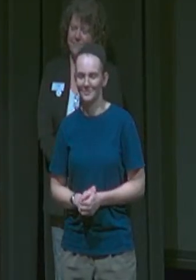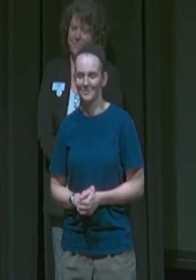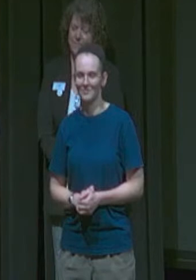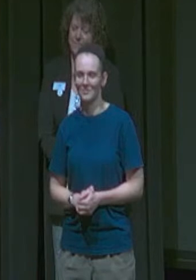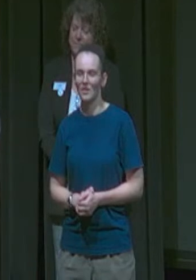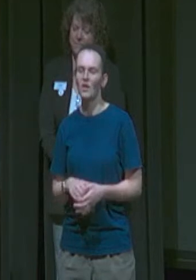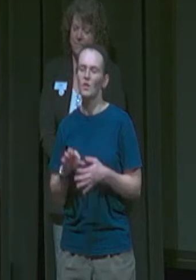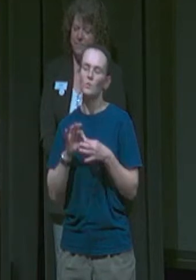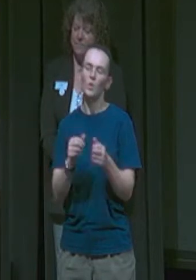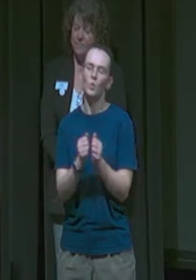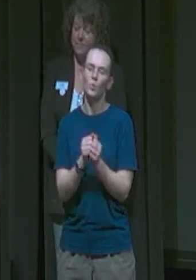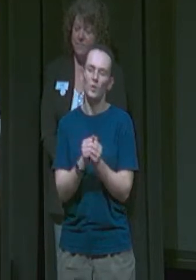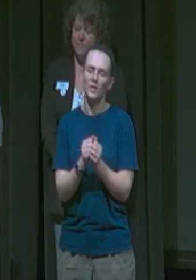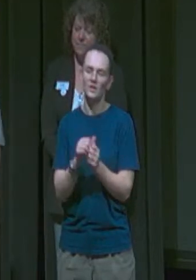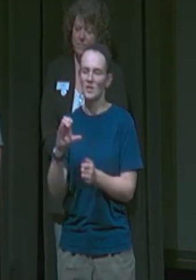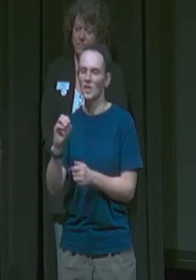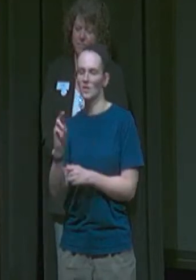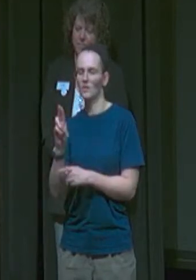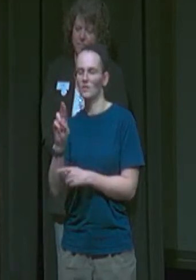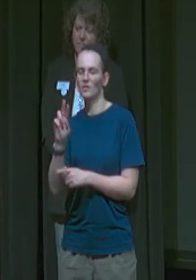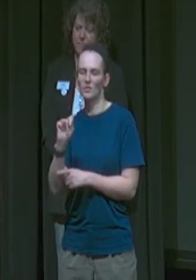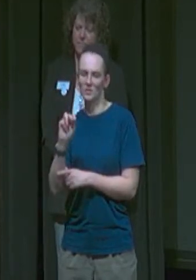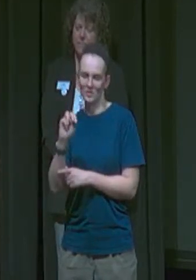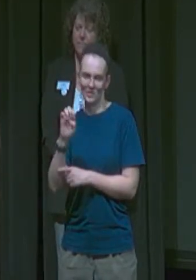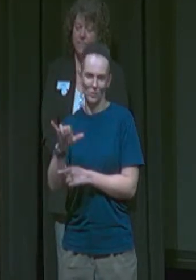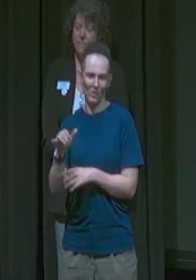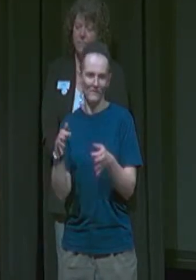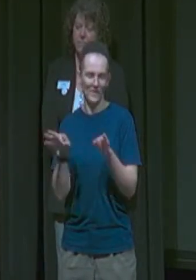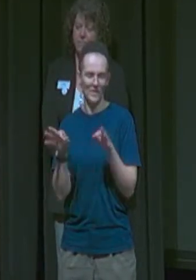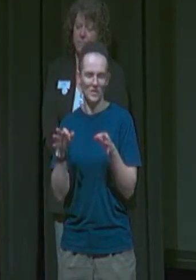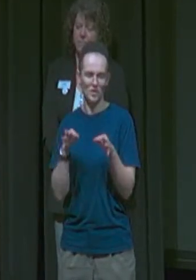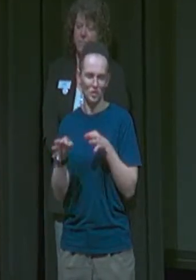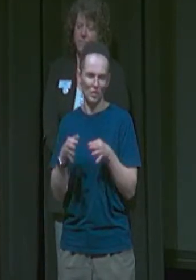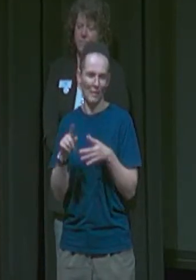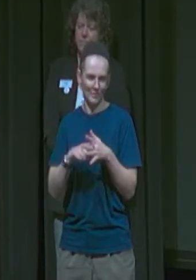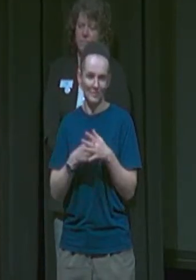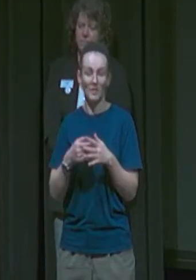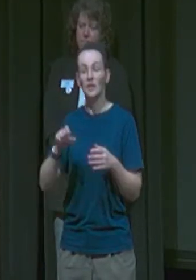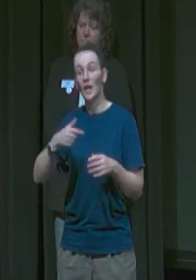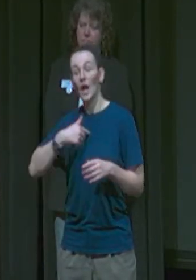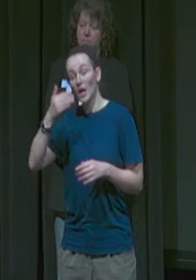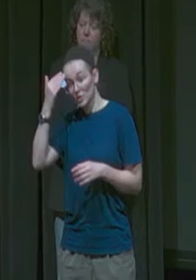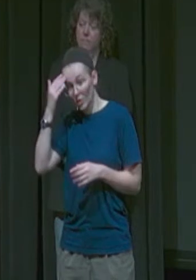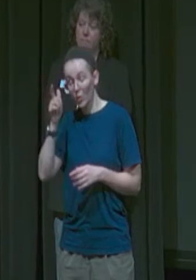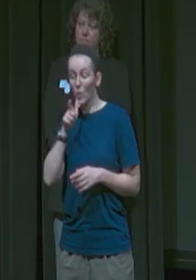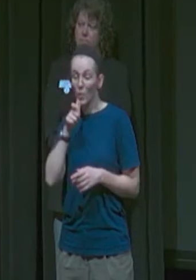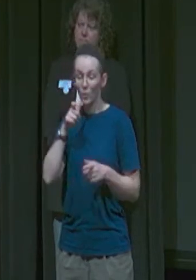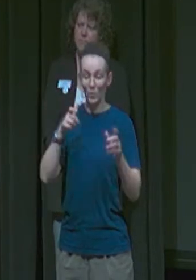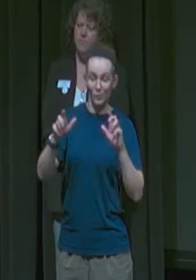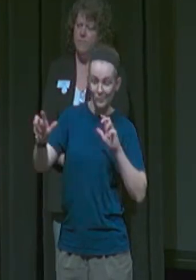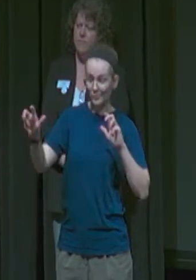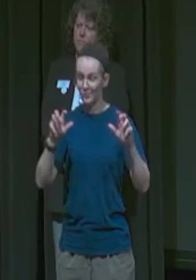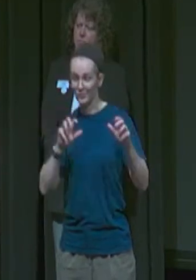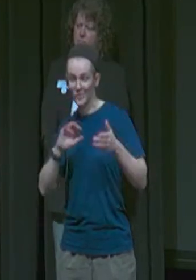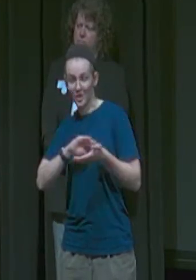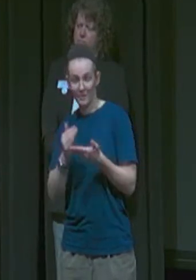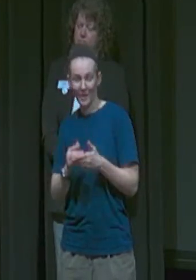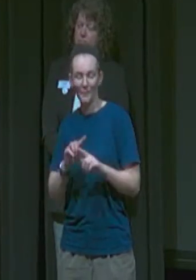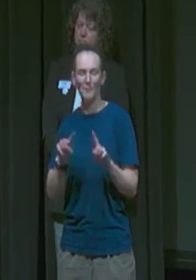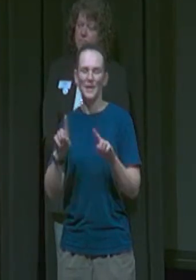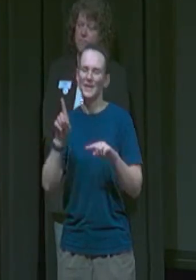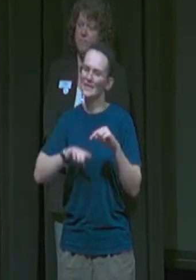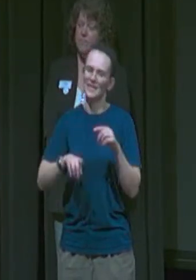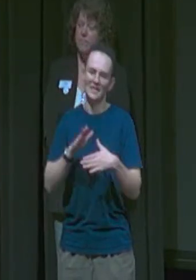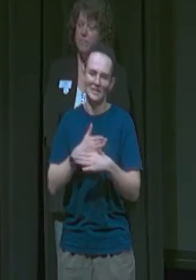It goes back to what Courtney talked about at the beginning. Yes, I know who gave what, but we can't share